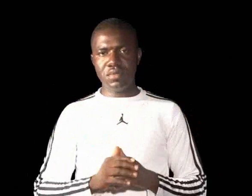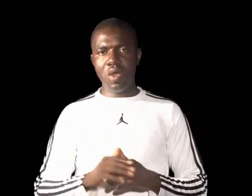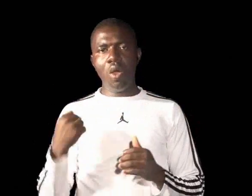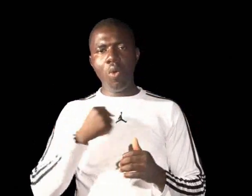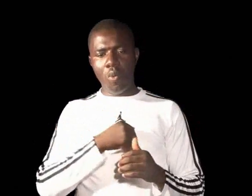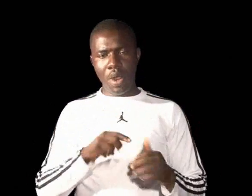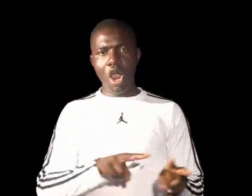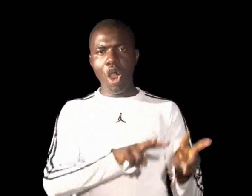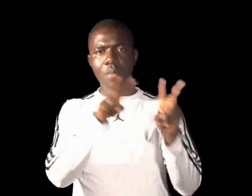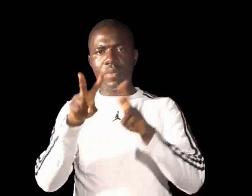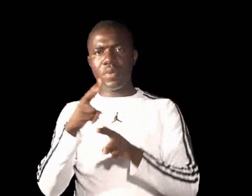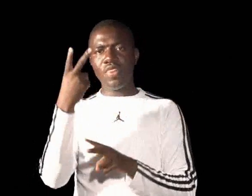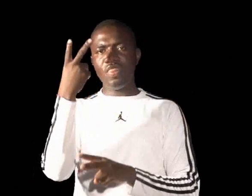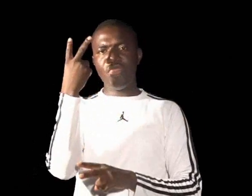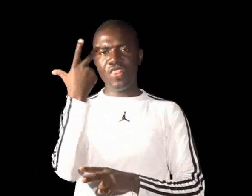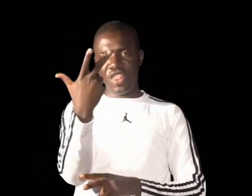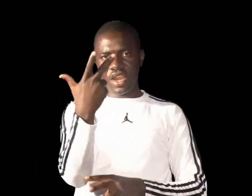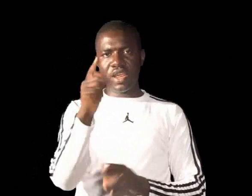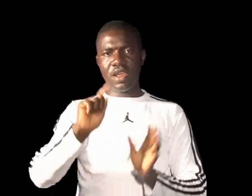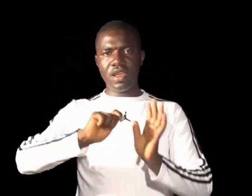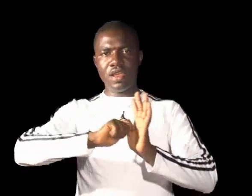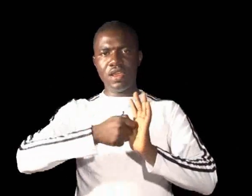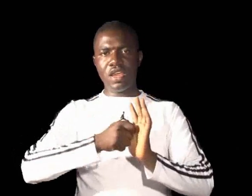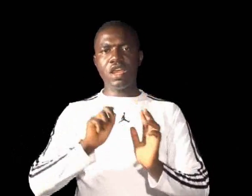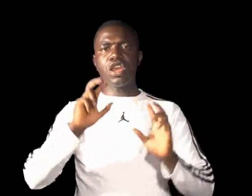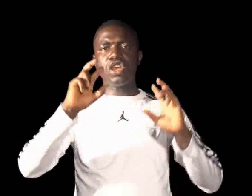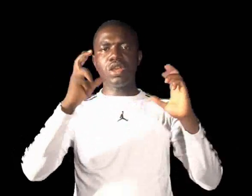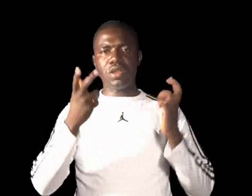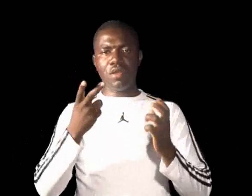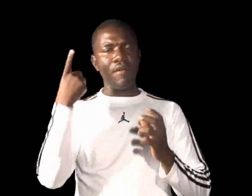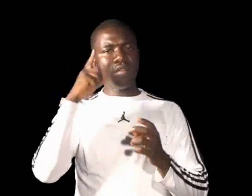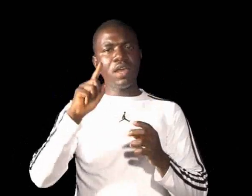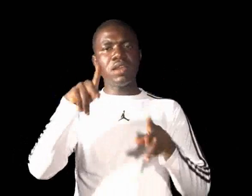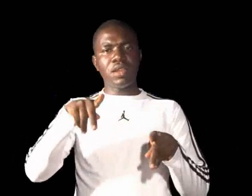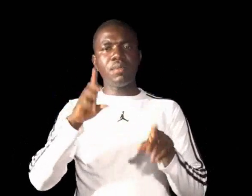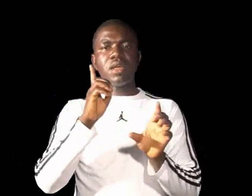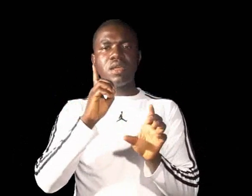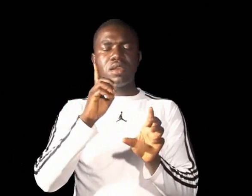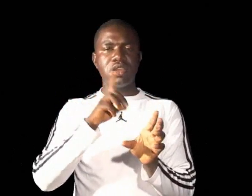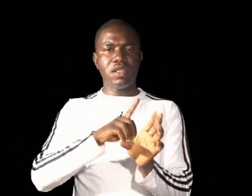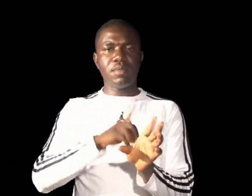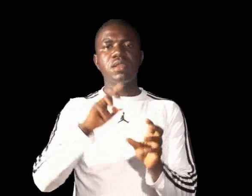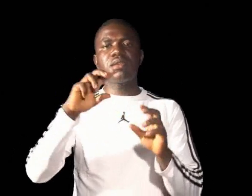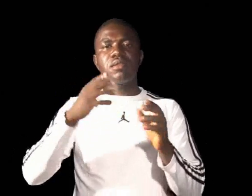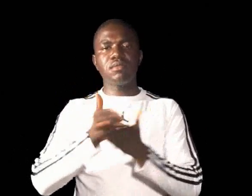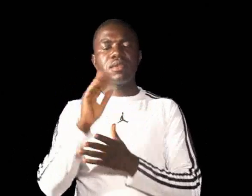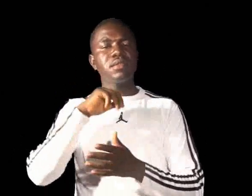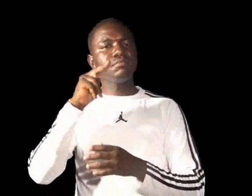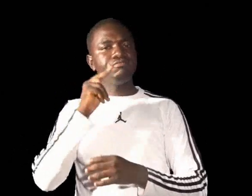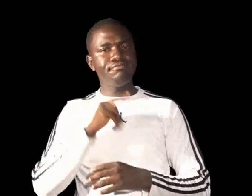We observe three key issues which affect the development of disability rights in Nigeria.